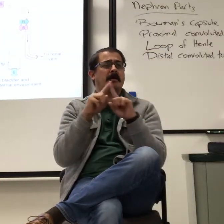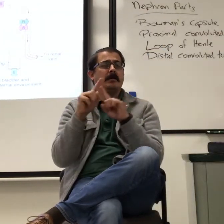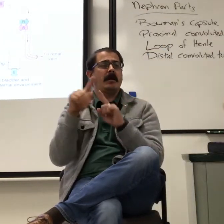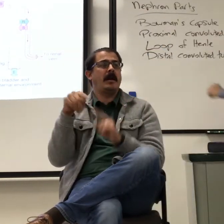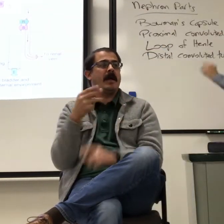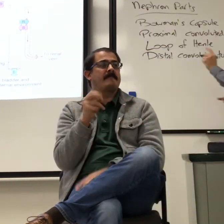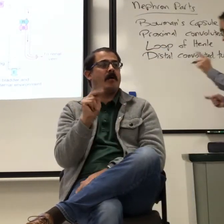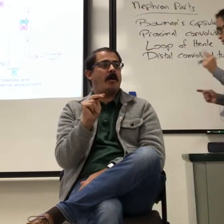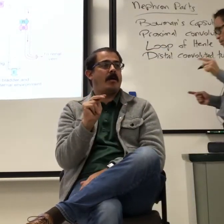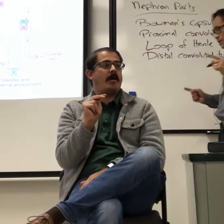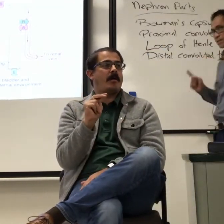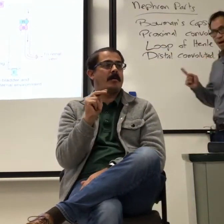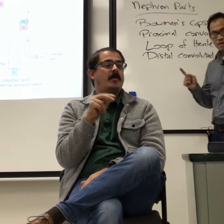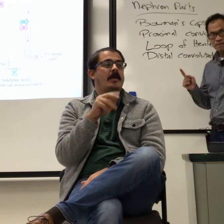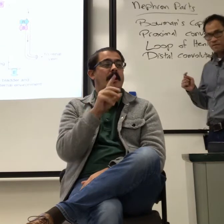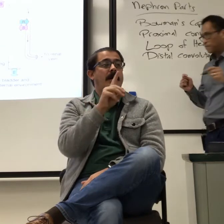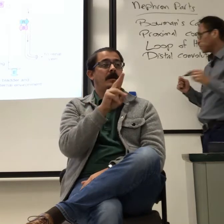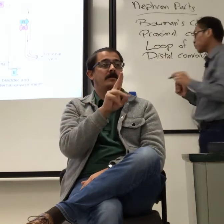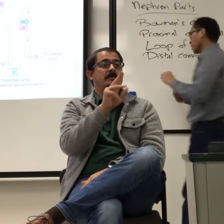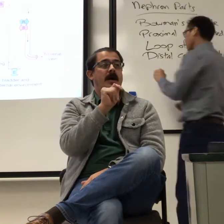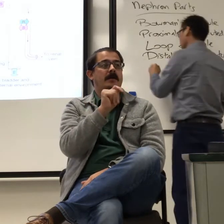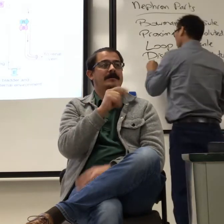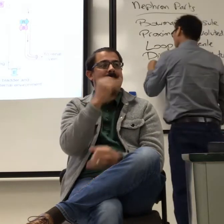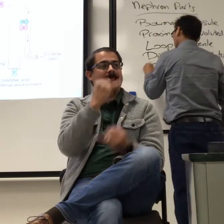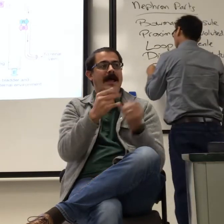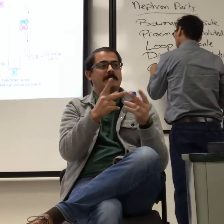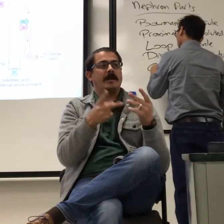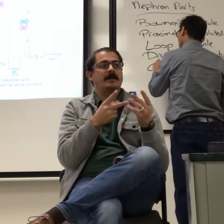But the collecting duct is the last place to modify the filtrate.